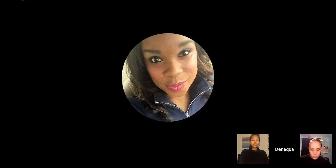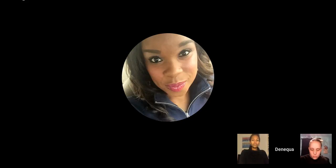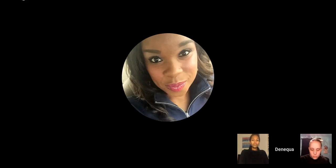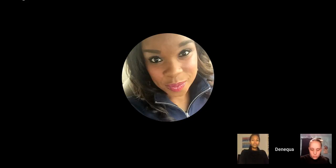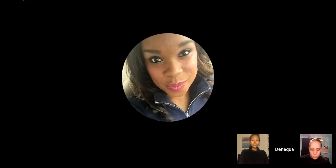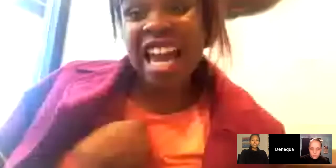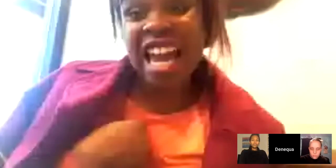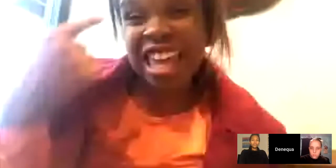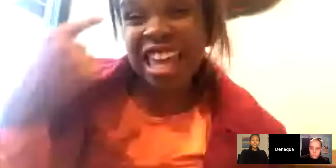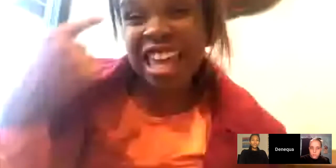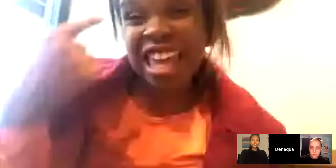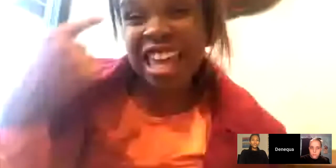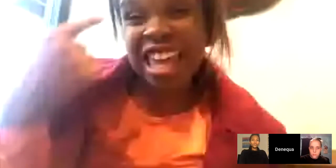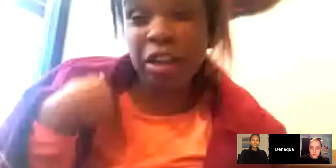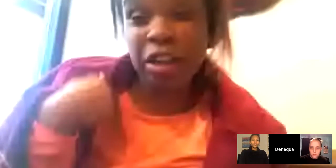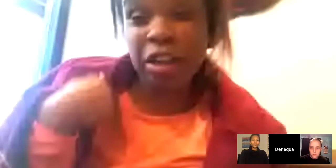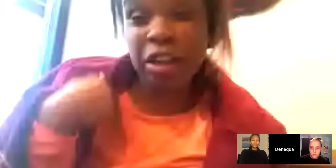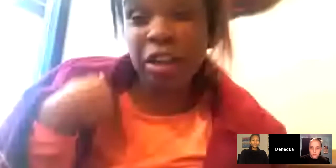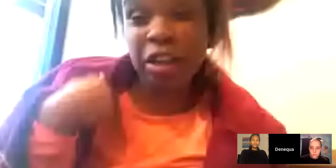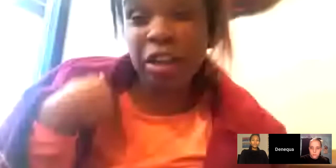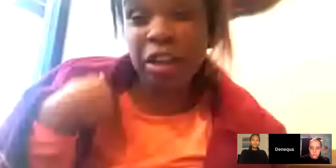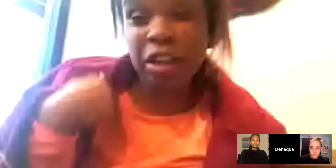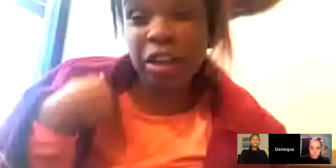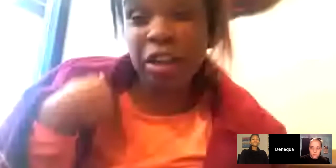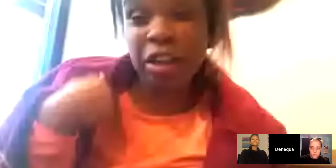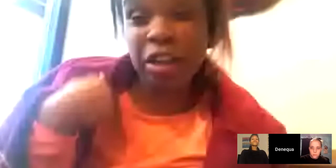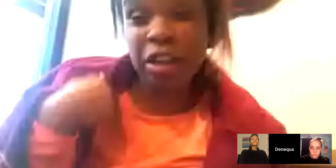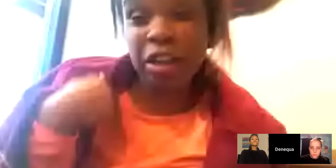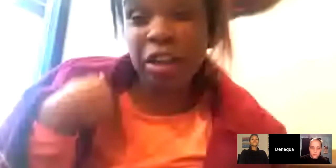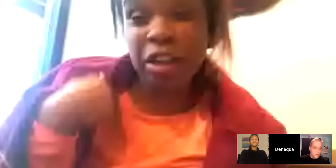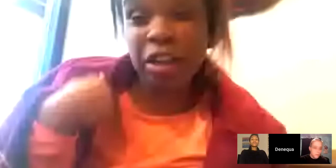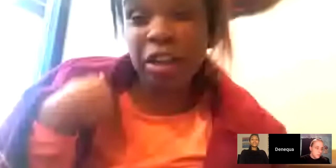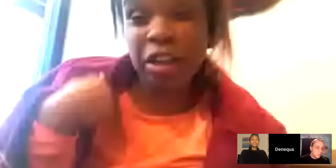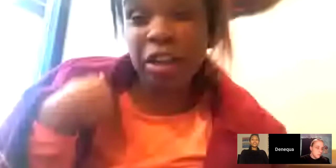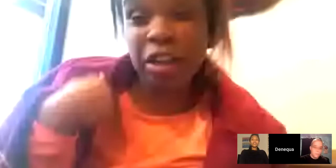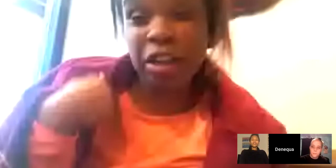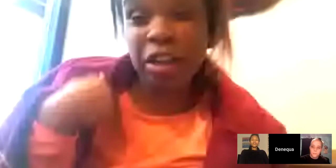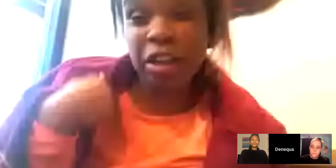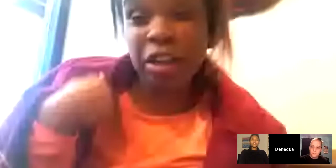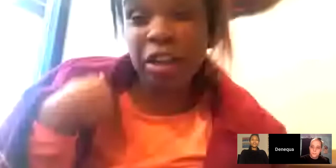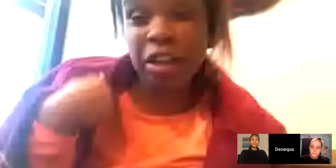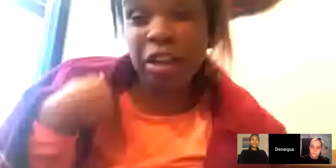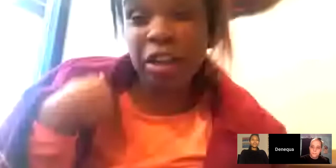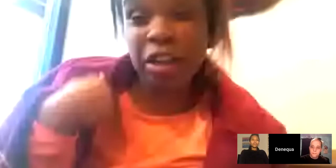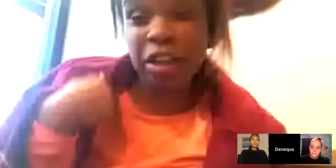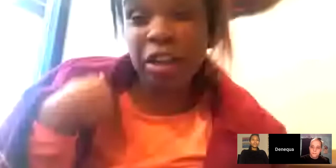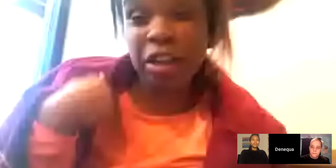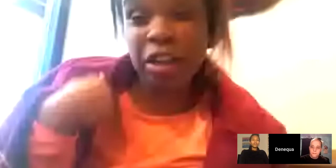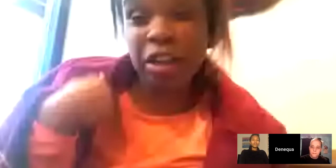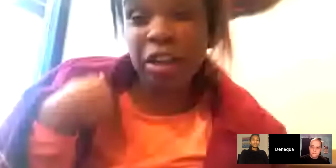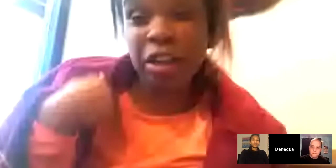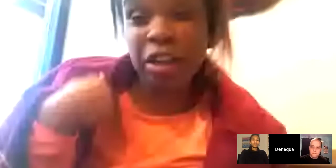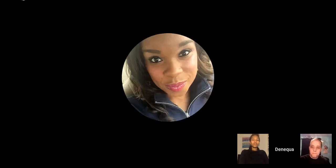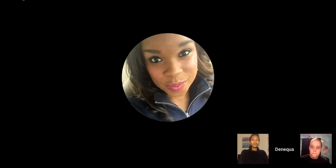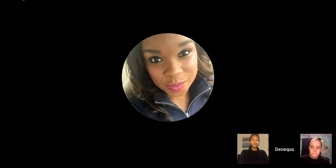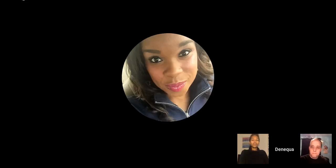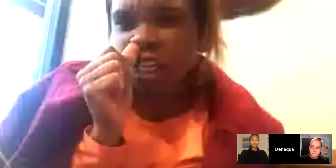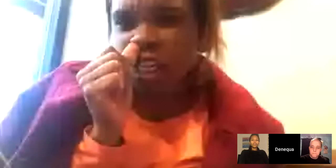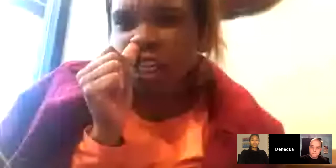she doesn't sign, I thought about it, or I thought about it. She does this, I was thinking about it before I think she